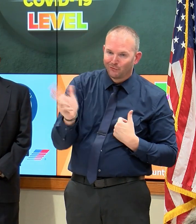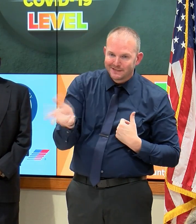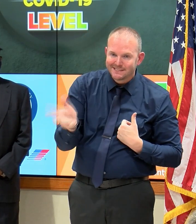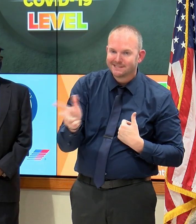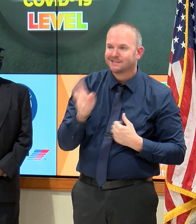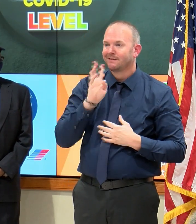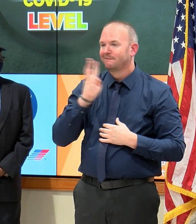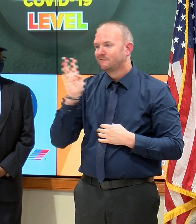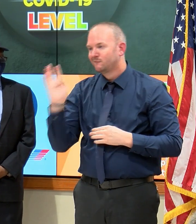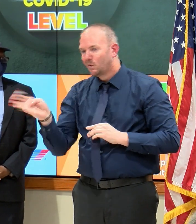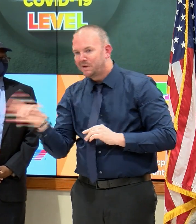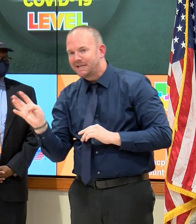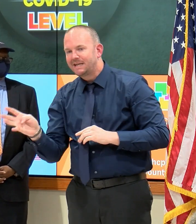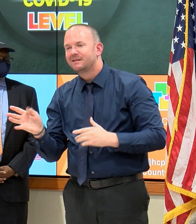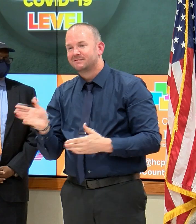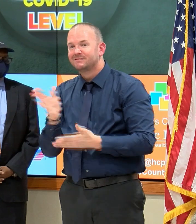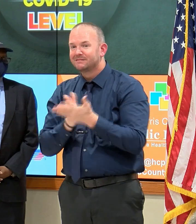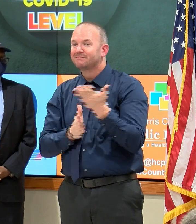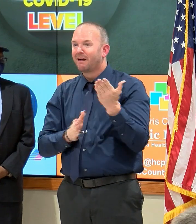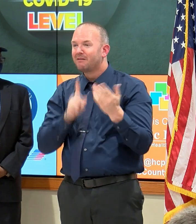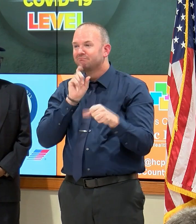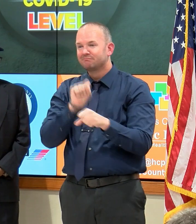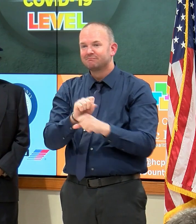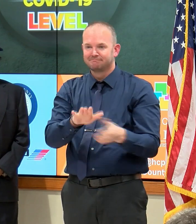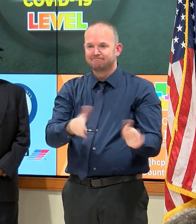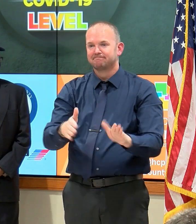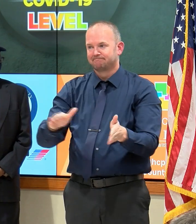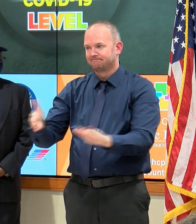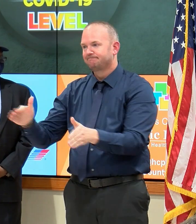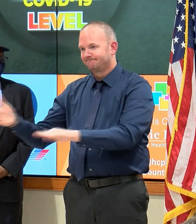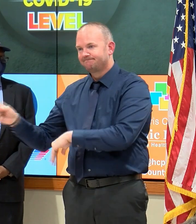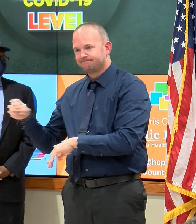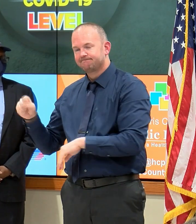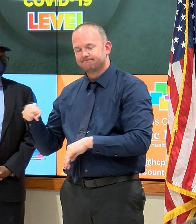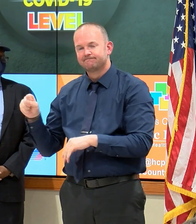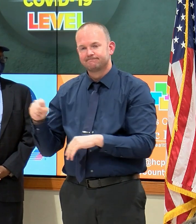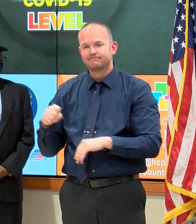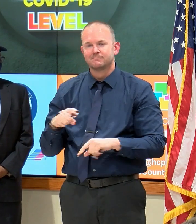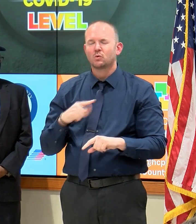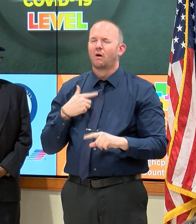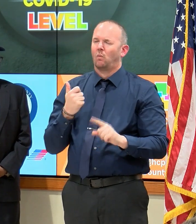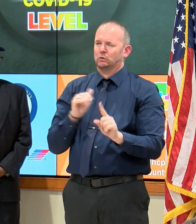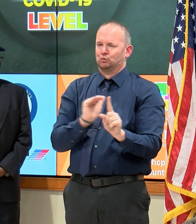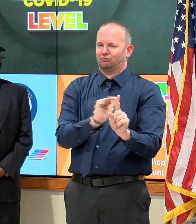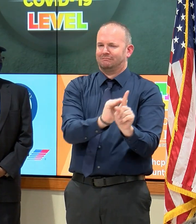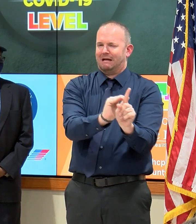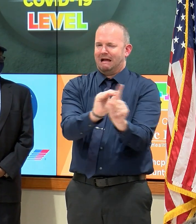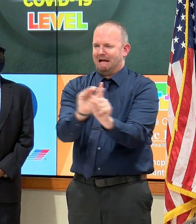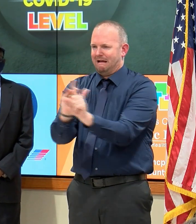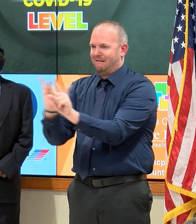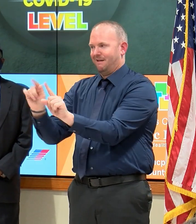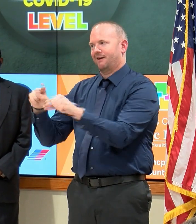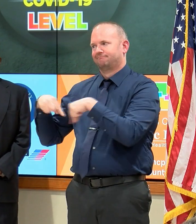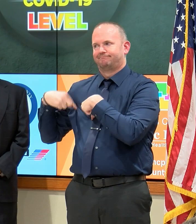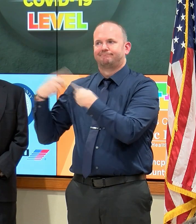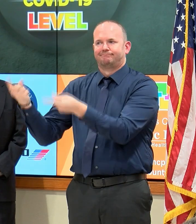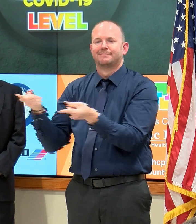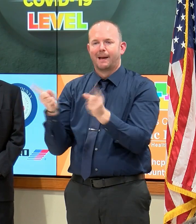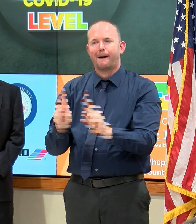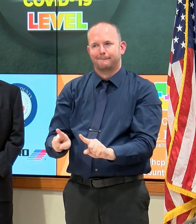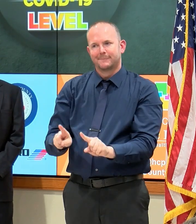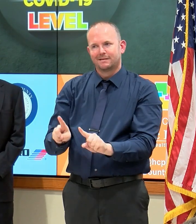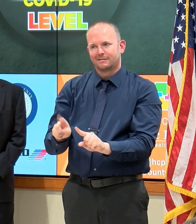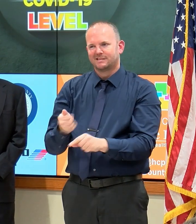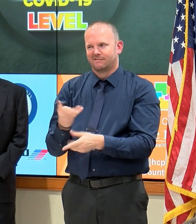So this is just a reminder, with so much having taken place over the last several weeks, and that there are many people who may feel as though this